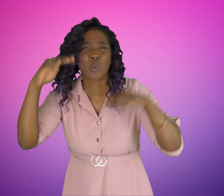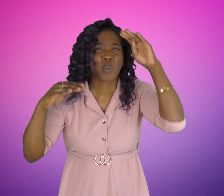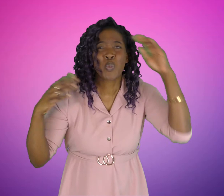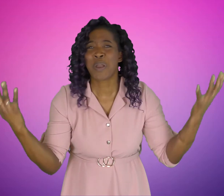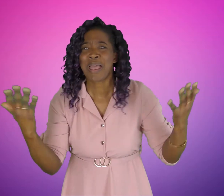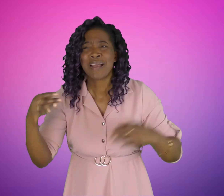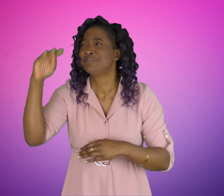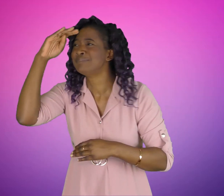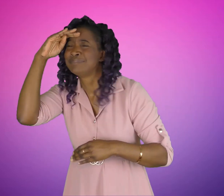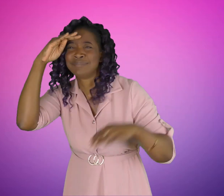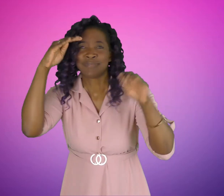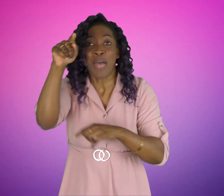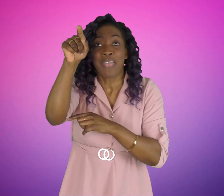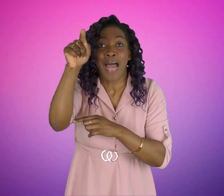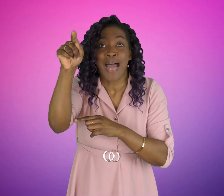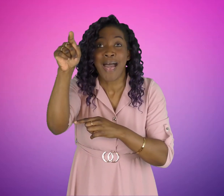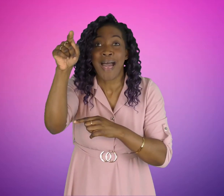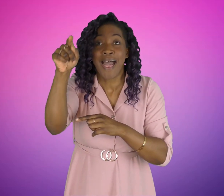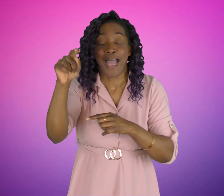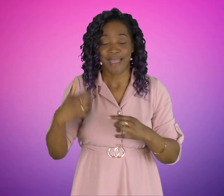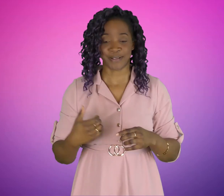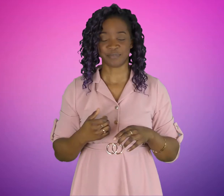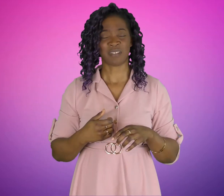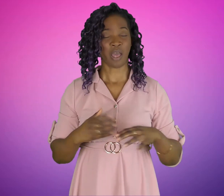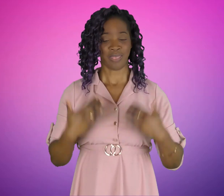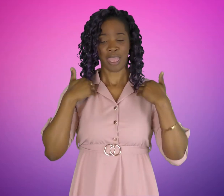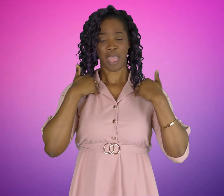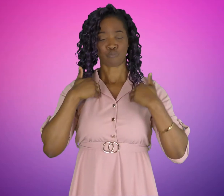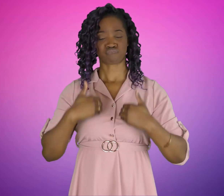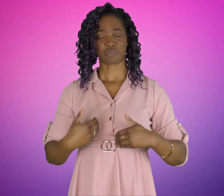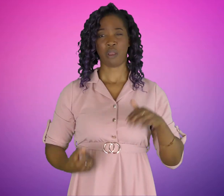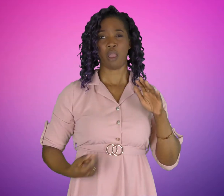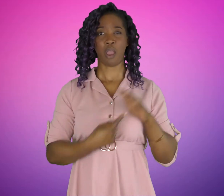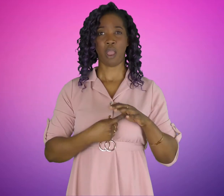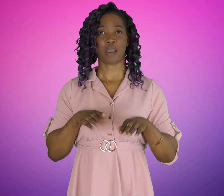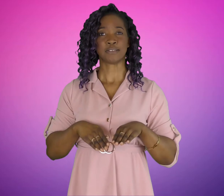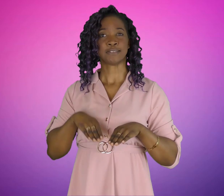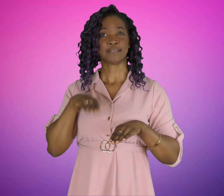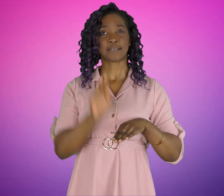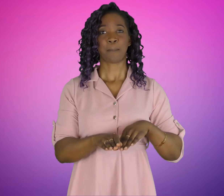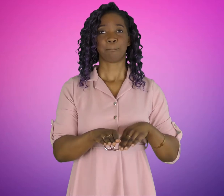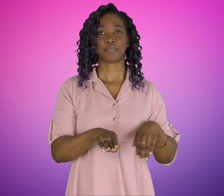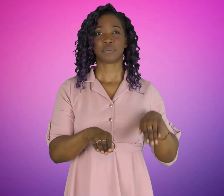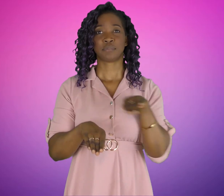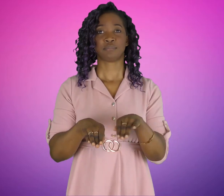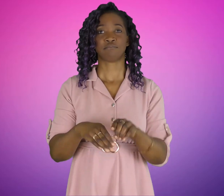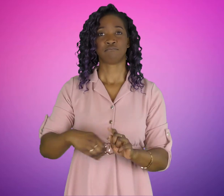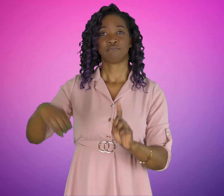Can you see him? Where is he? He's coming. There he comes. The Emperor stepped out right into the sun. This way,